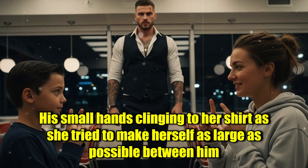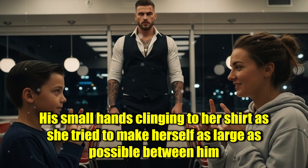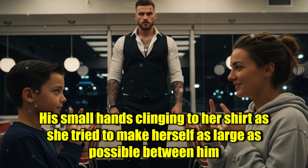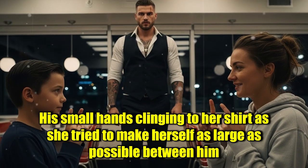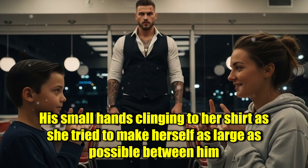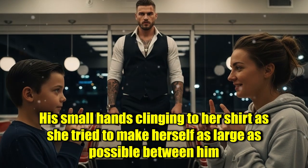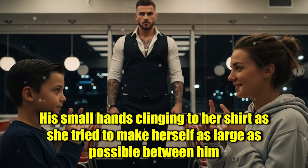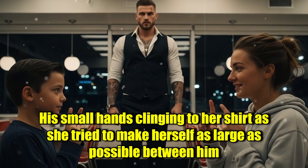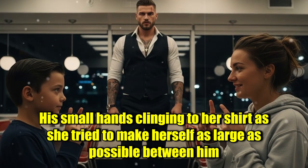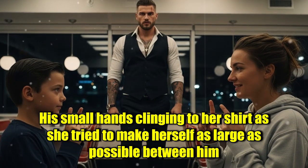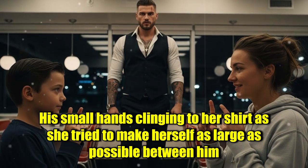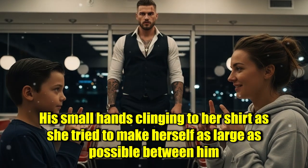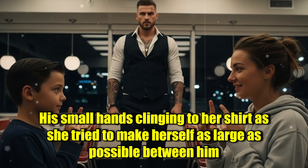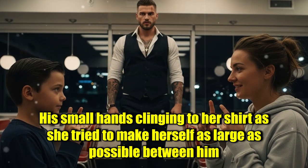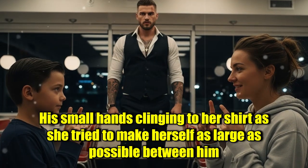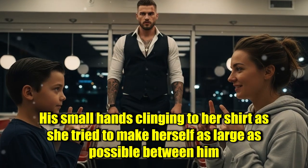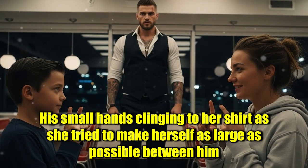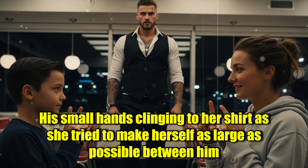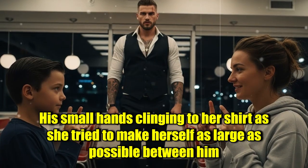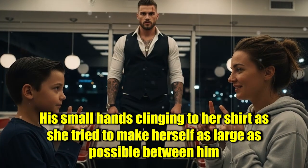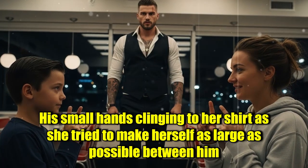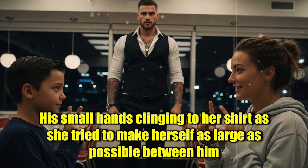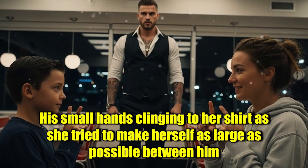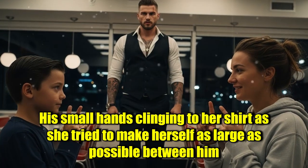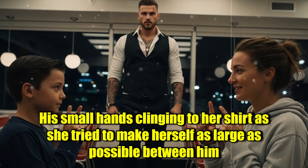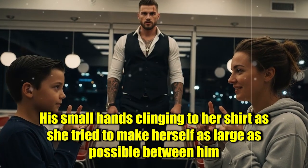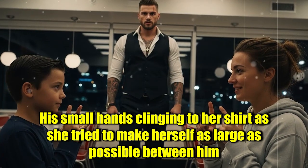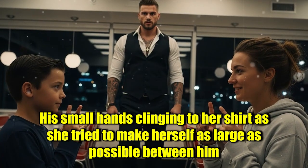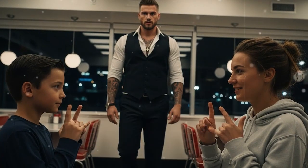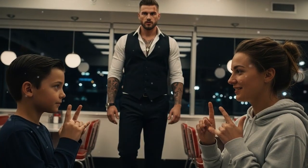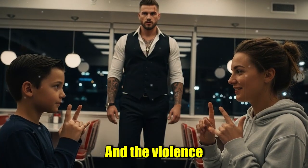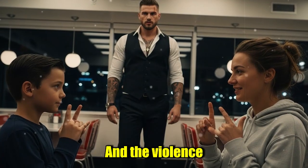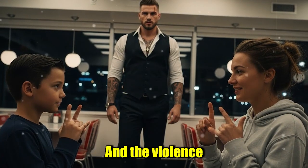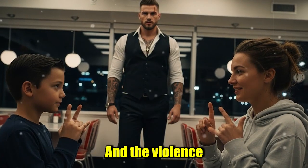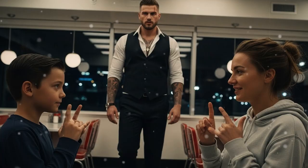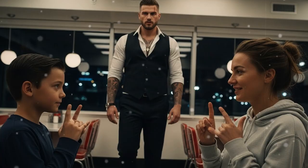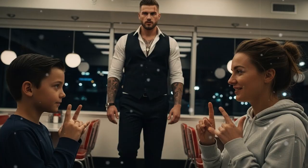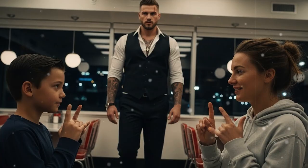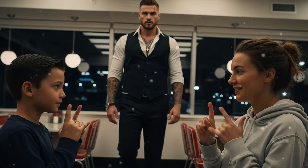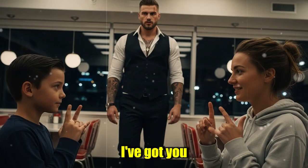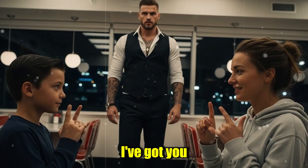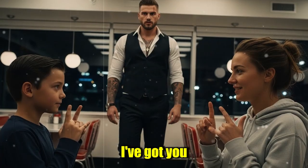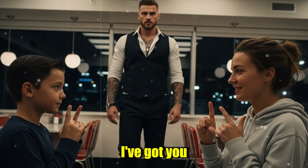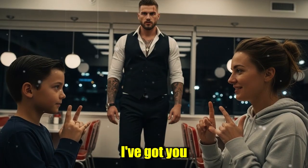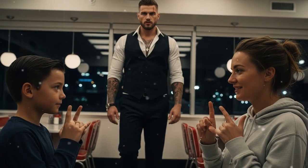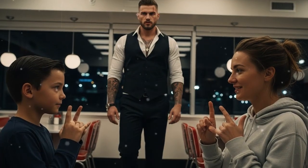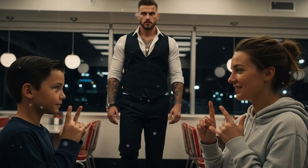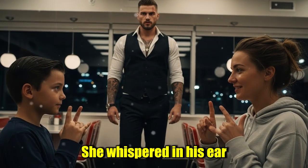hands clinging to her shirt as she tried to make herself as large as possible between him and the violence. "I've got you," she